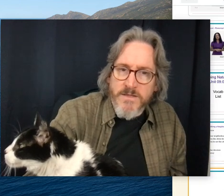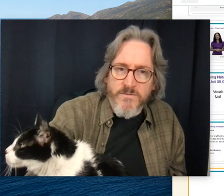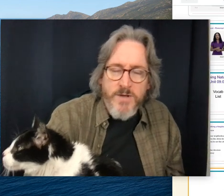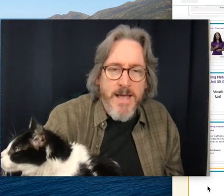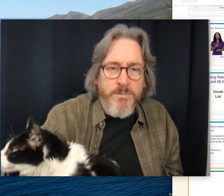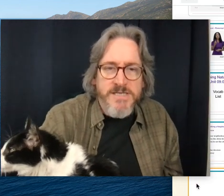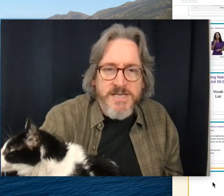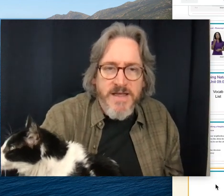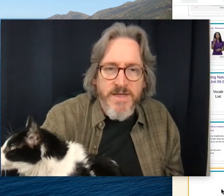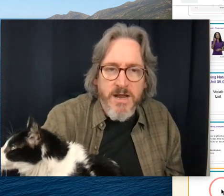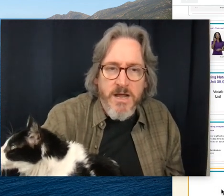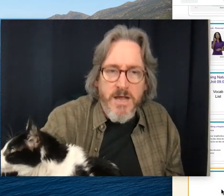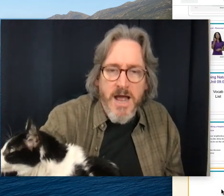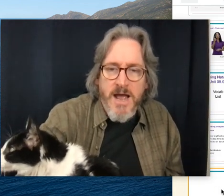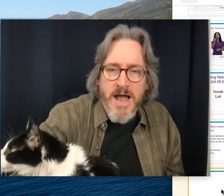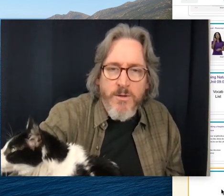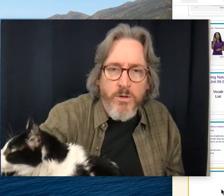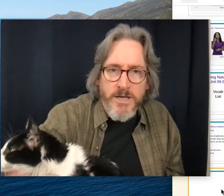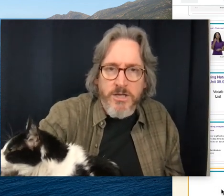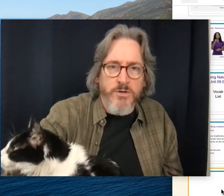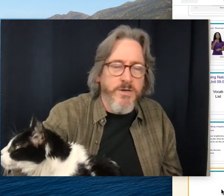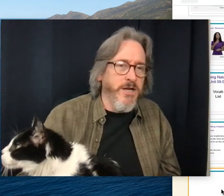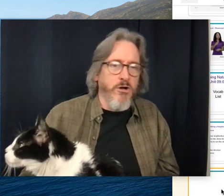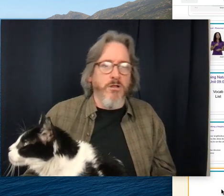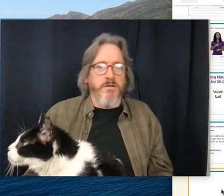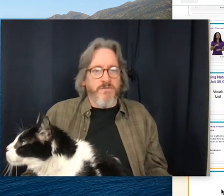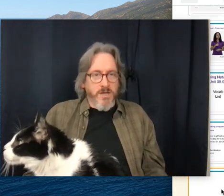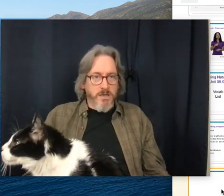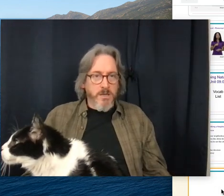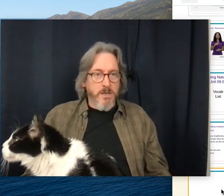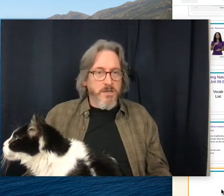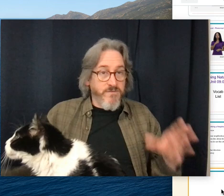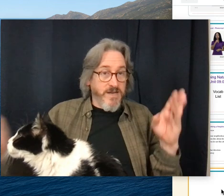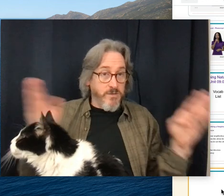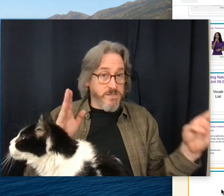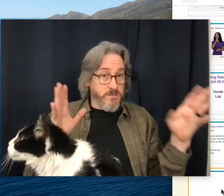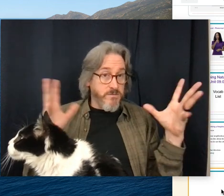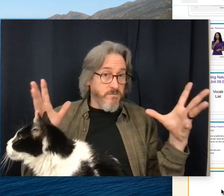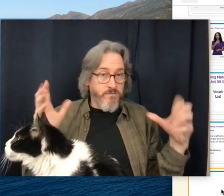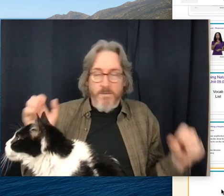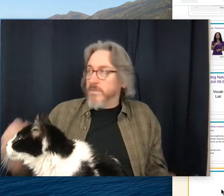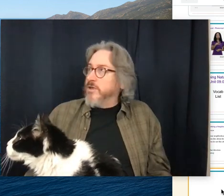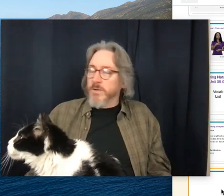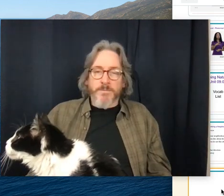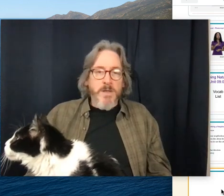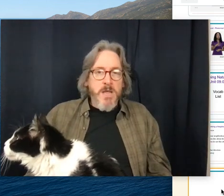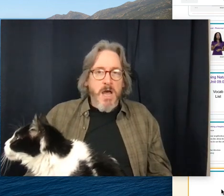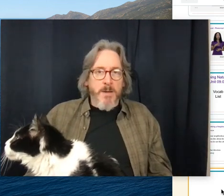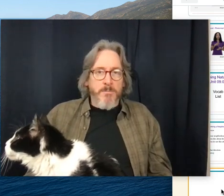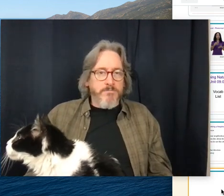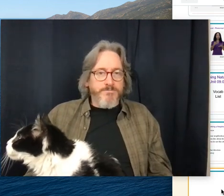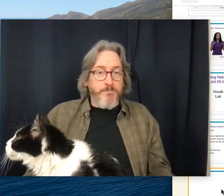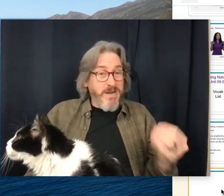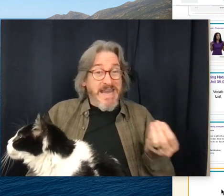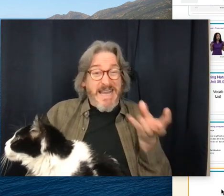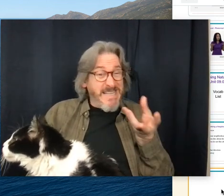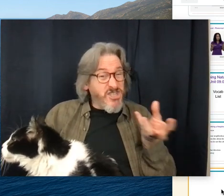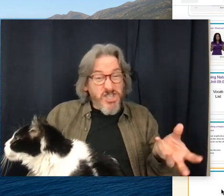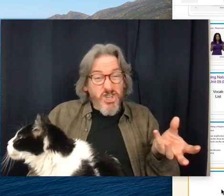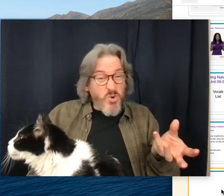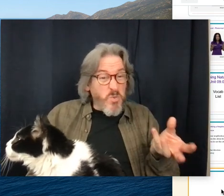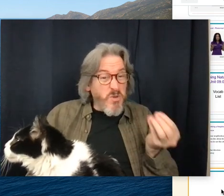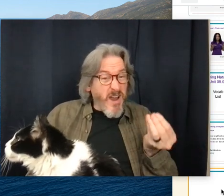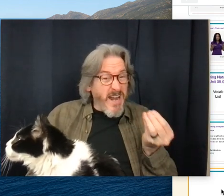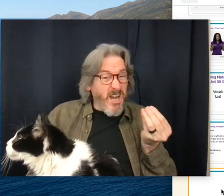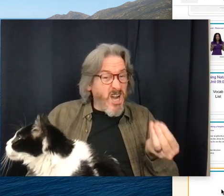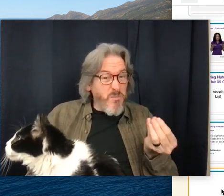And then the vocab list, and then I will include in here all of the videos from the unit. But again, it's just